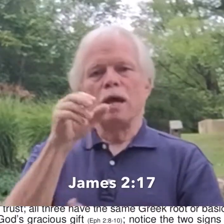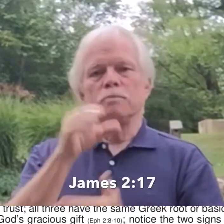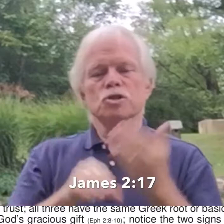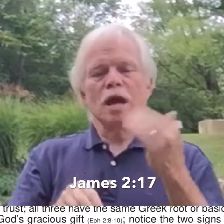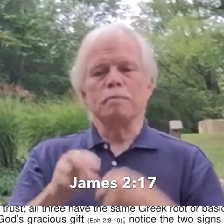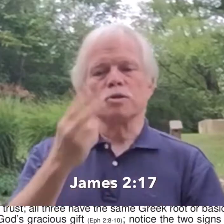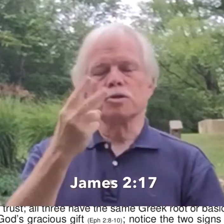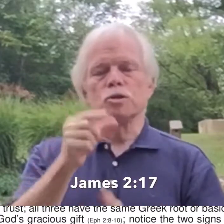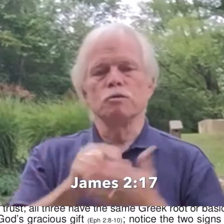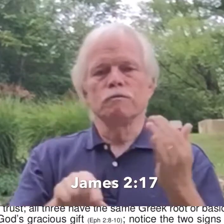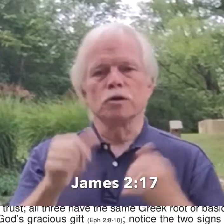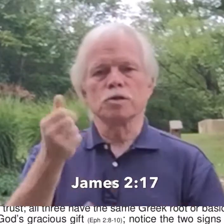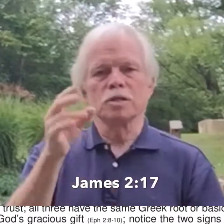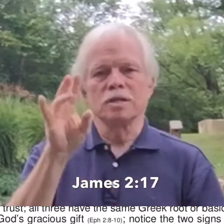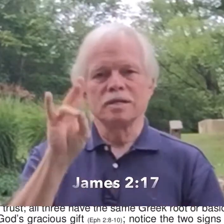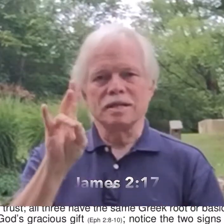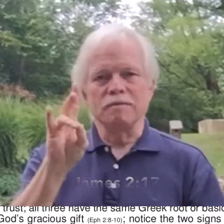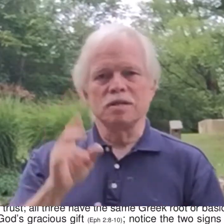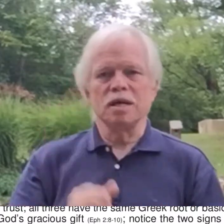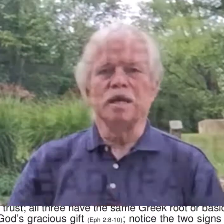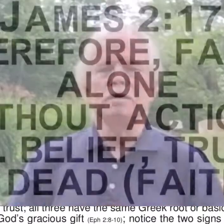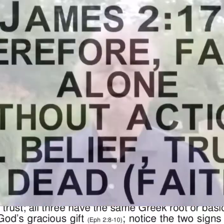James chapter 2, verse 17.